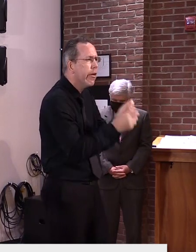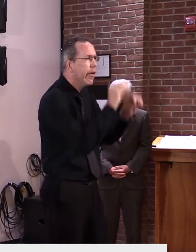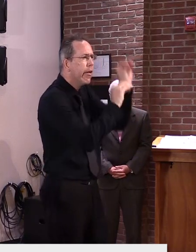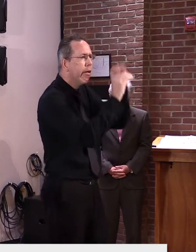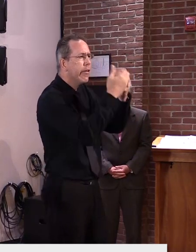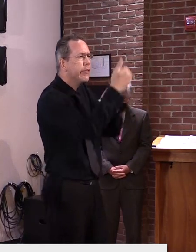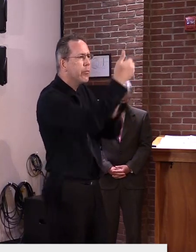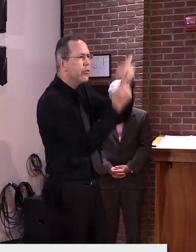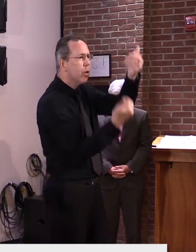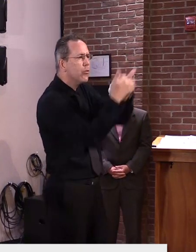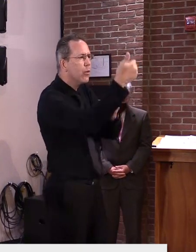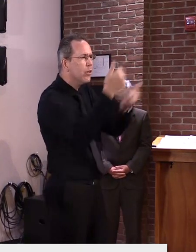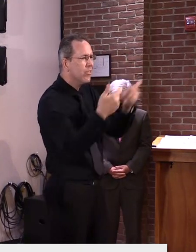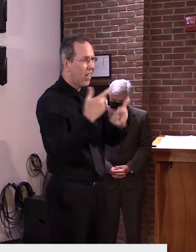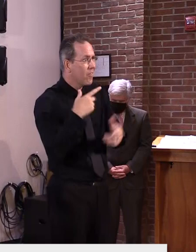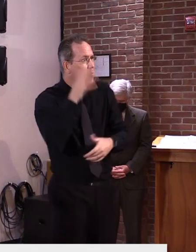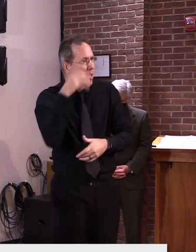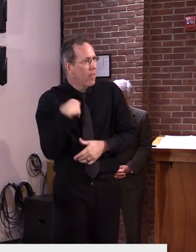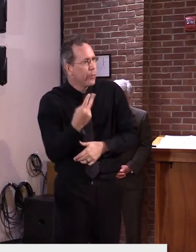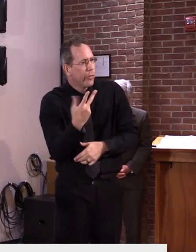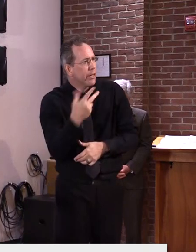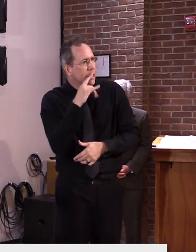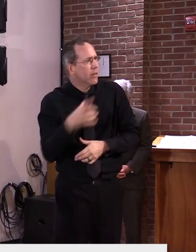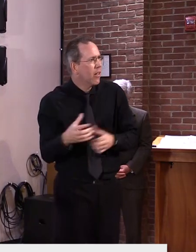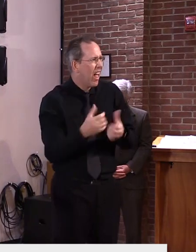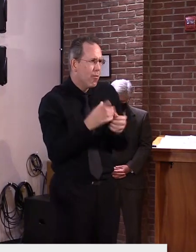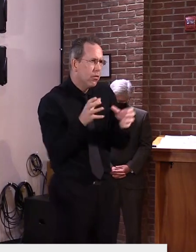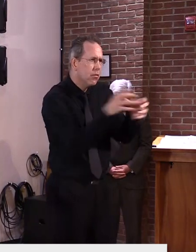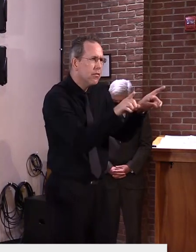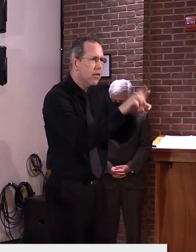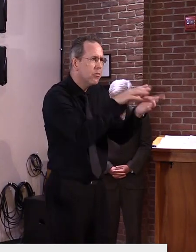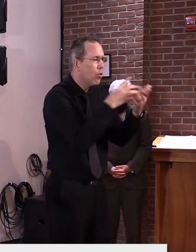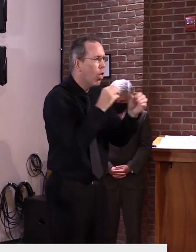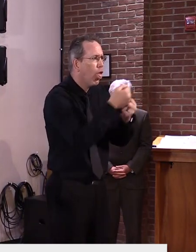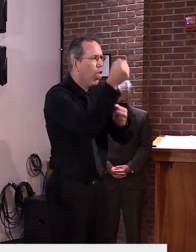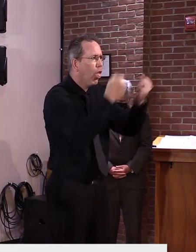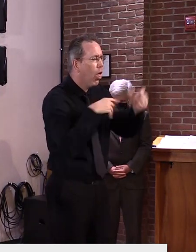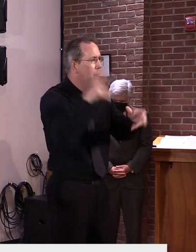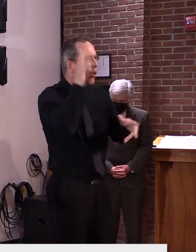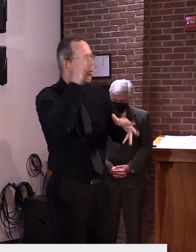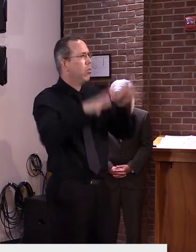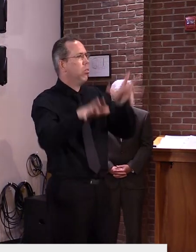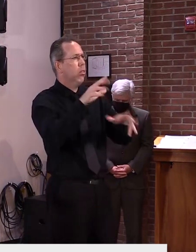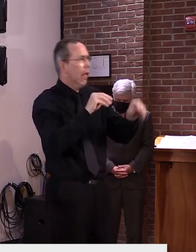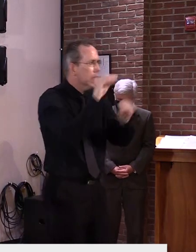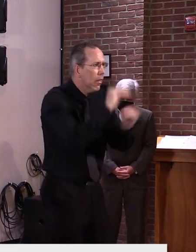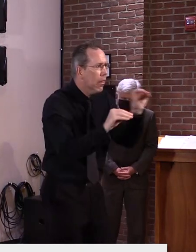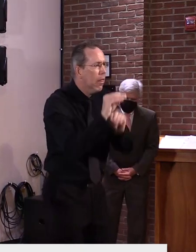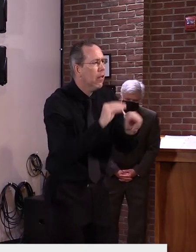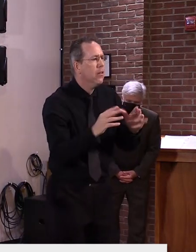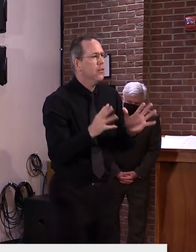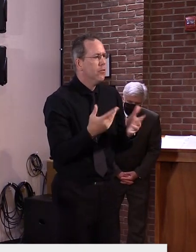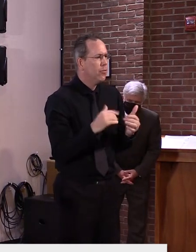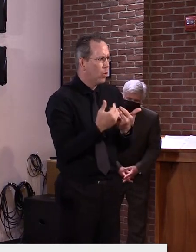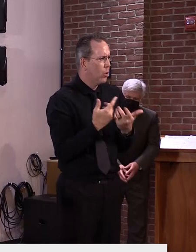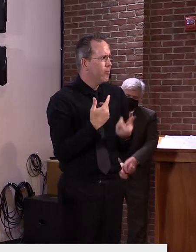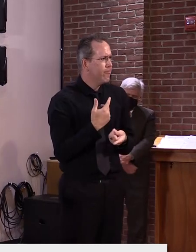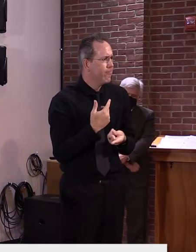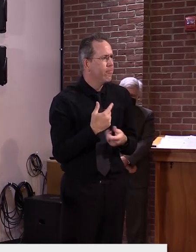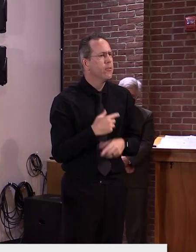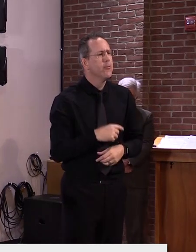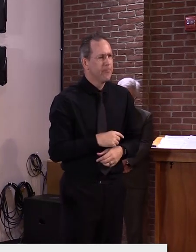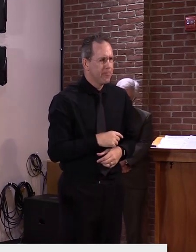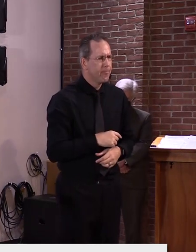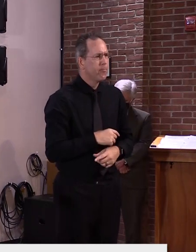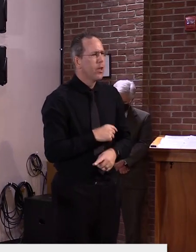have flexibility in deciding, you know, to what extent they utilize in-person remote learning or what